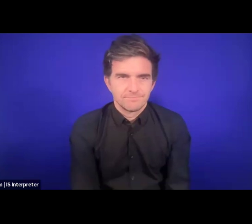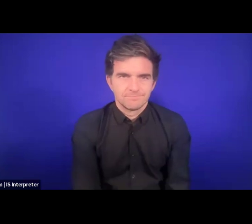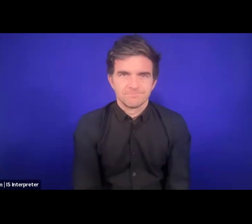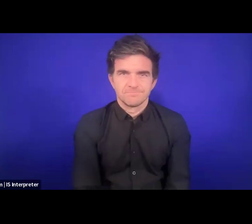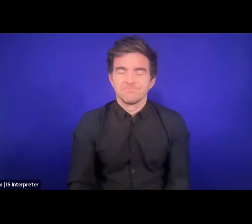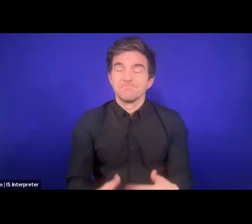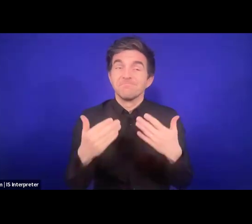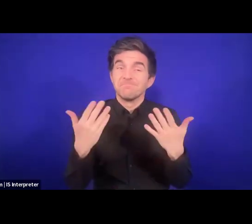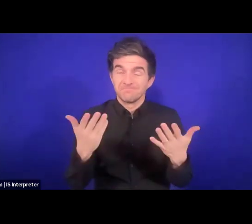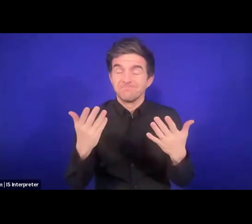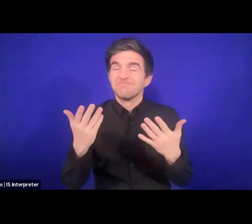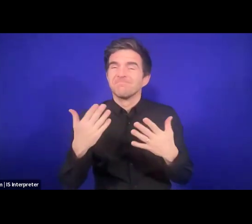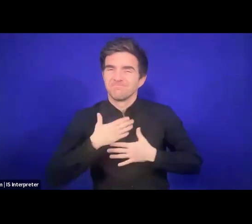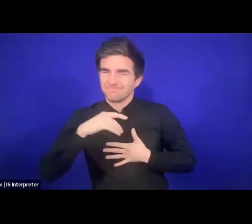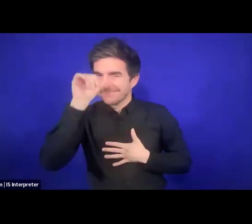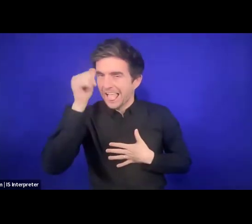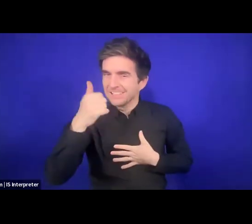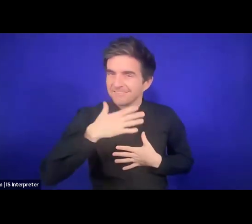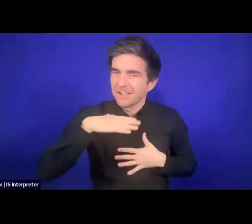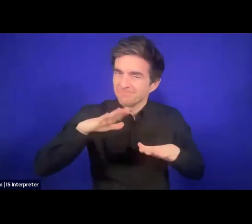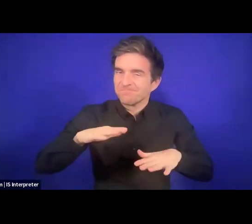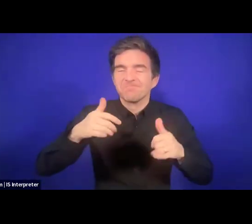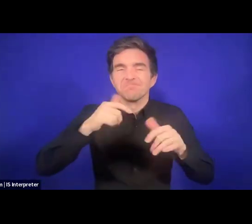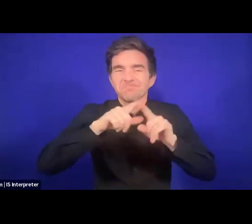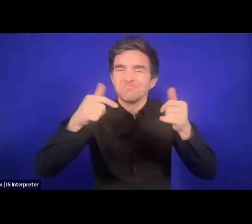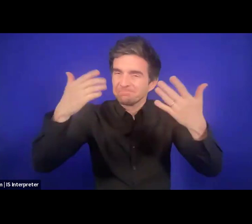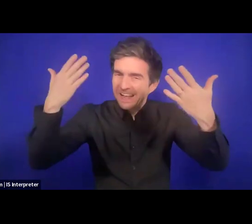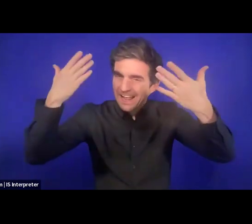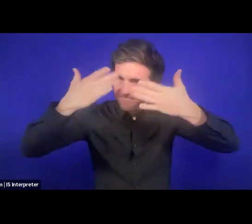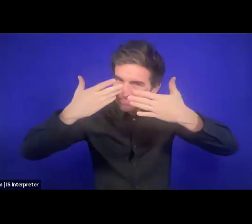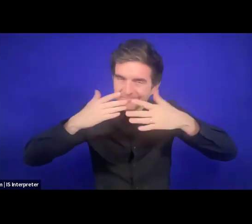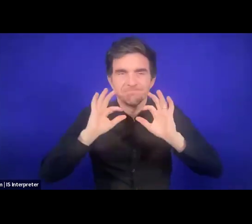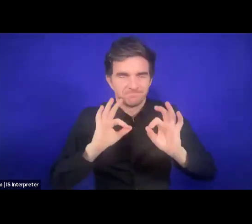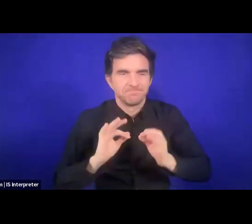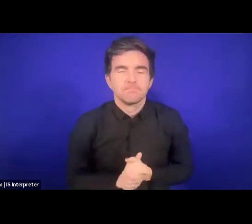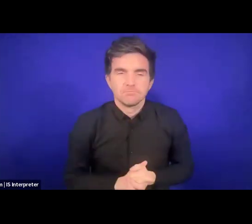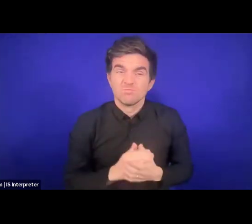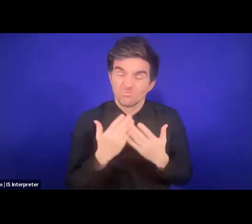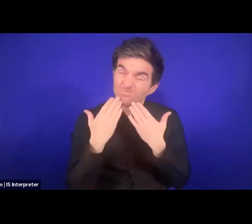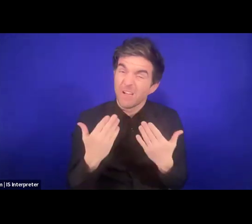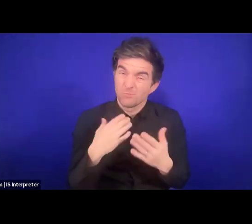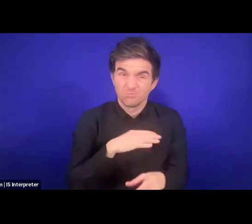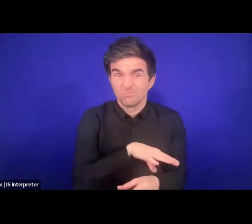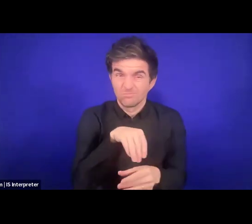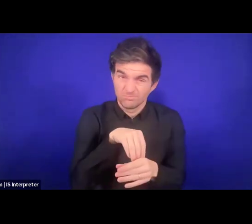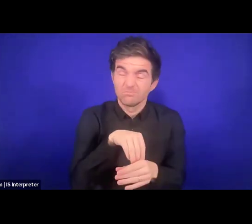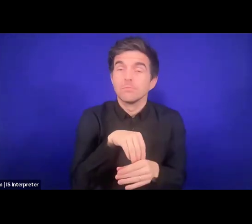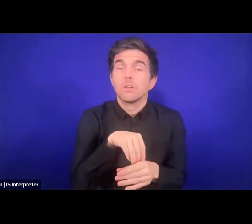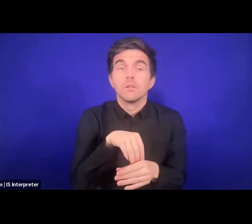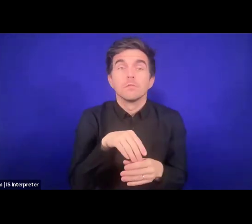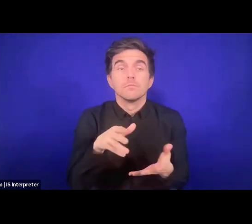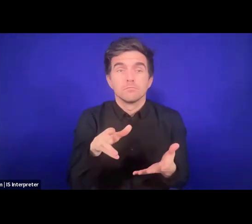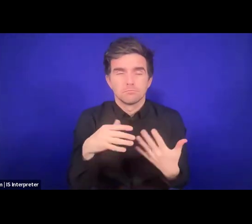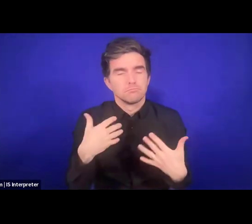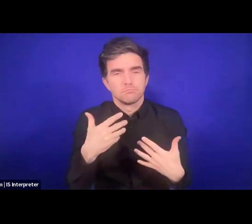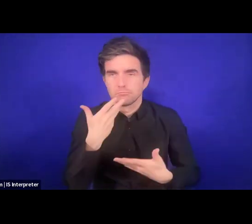very fruitful discussions. And I think it's also great how much I can relate to Melk and other colleagues also talking about their own programs.